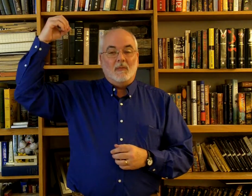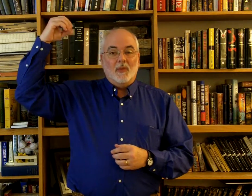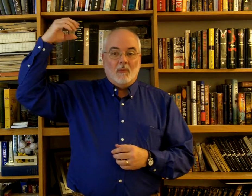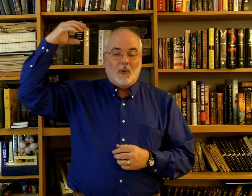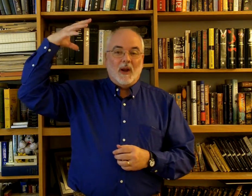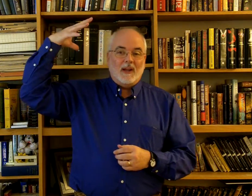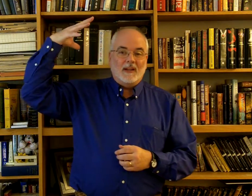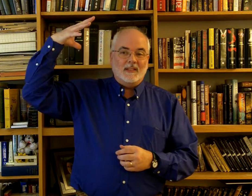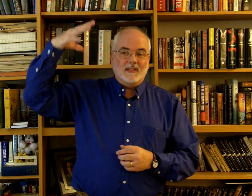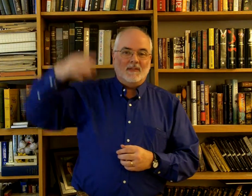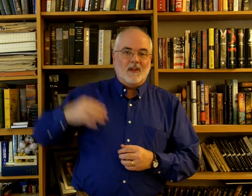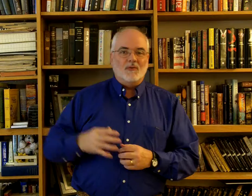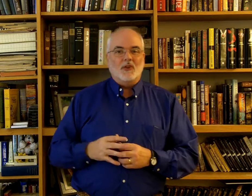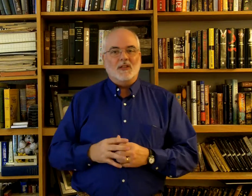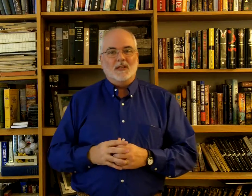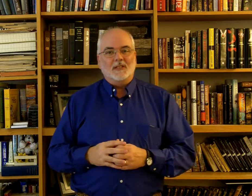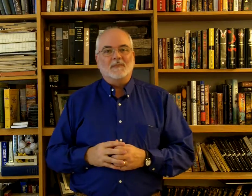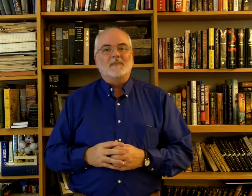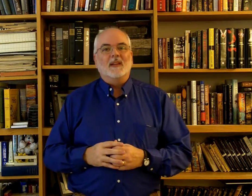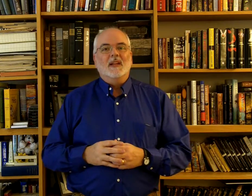the brightness of Jesus.